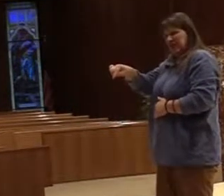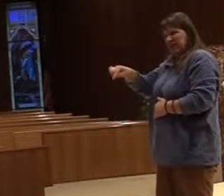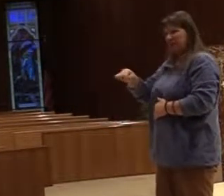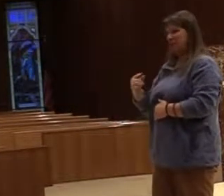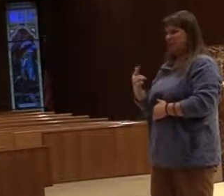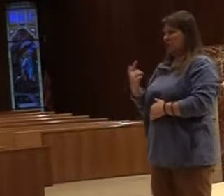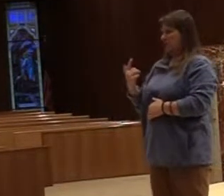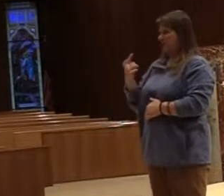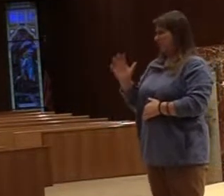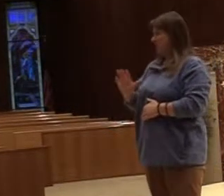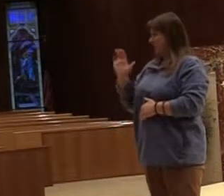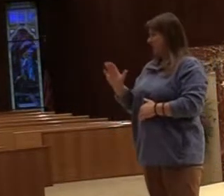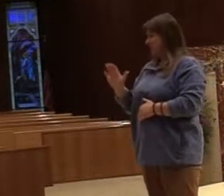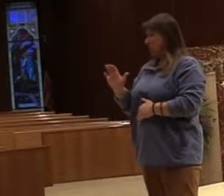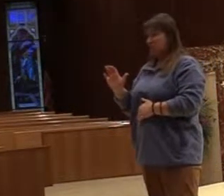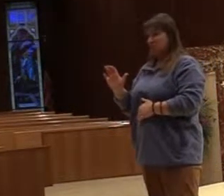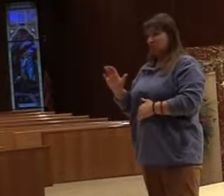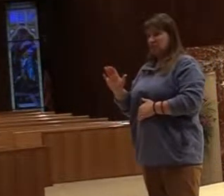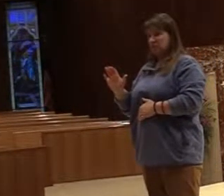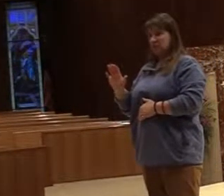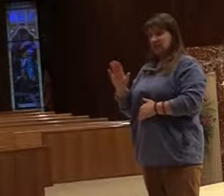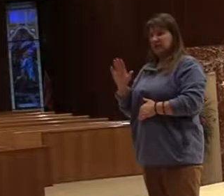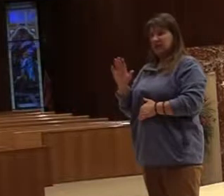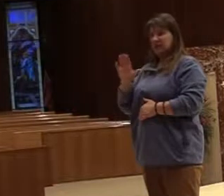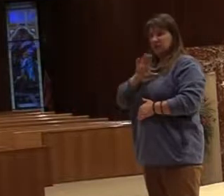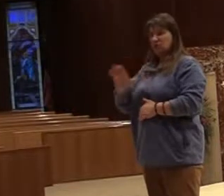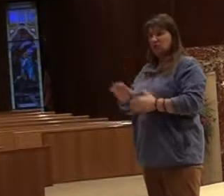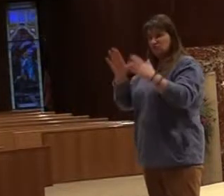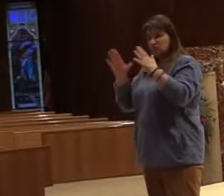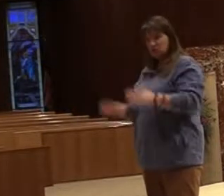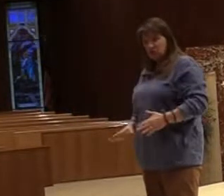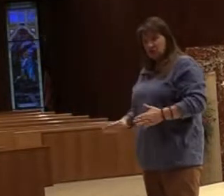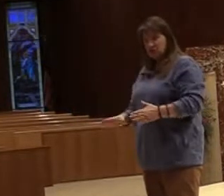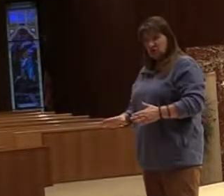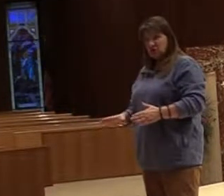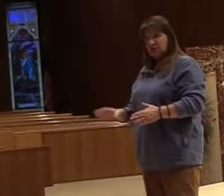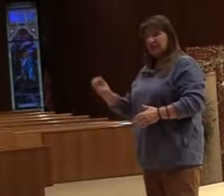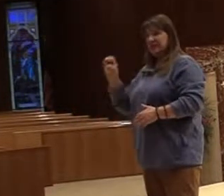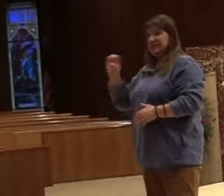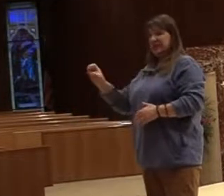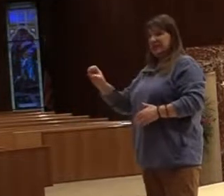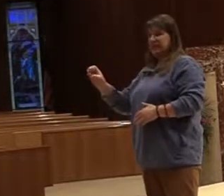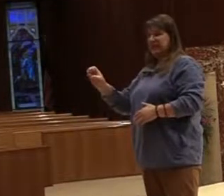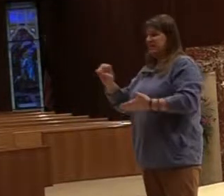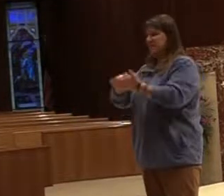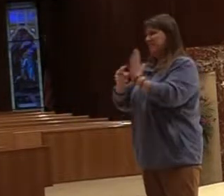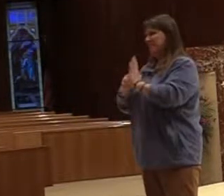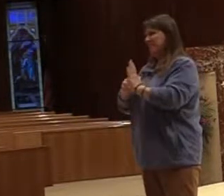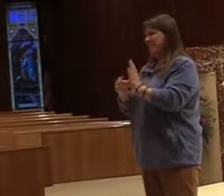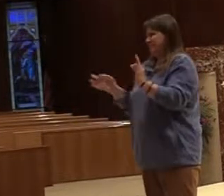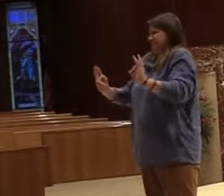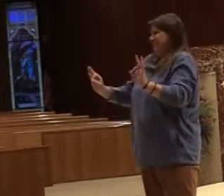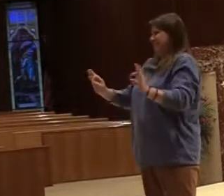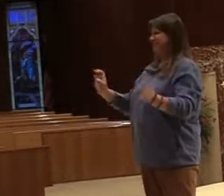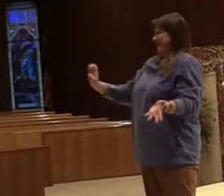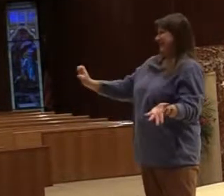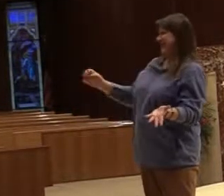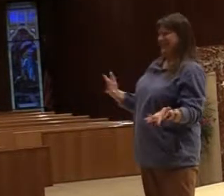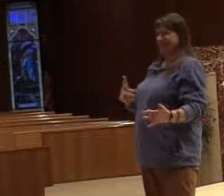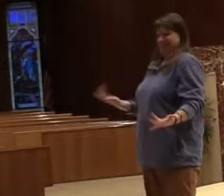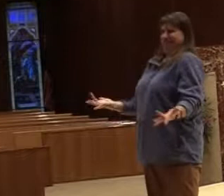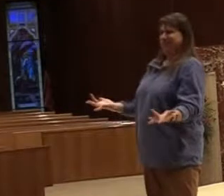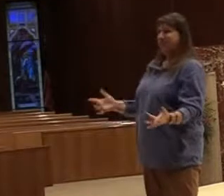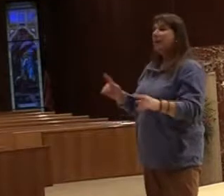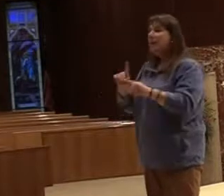century Christian, east may not mean a lot in our society today. But if we look to what the first century